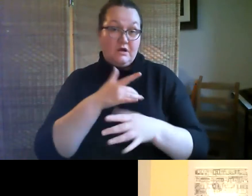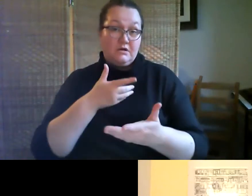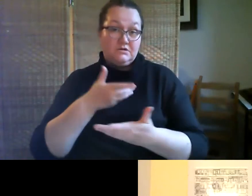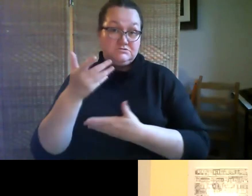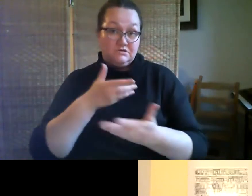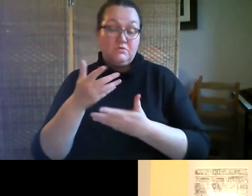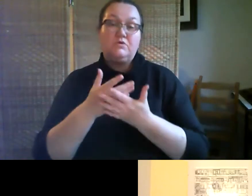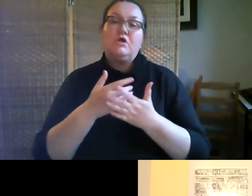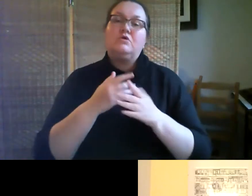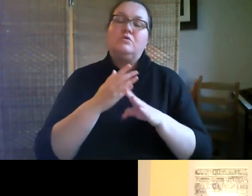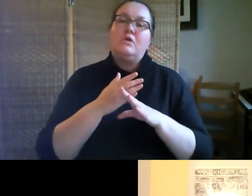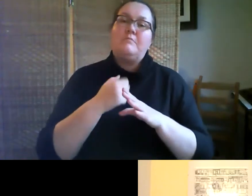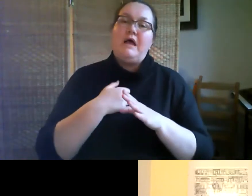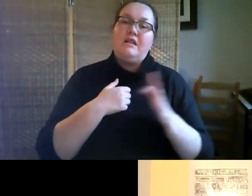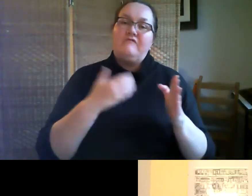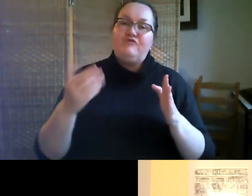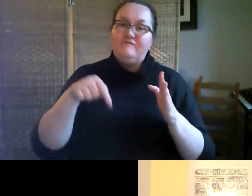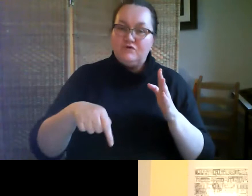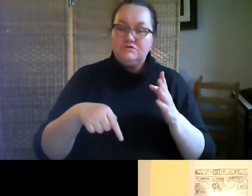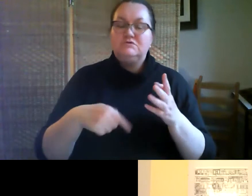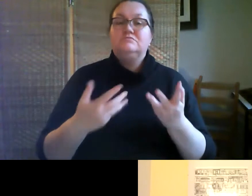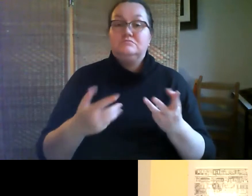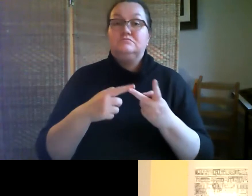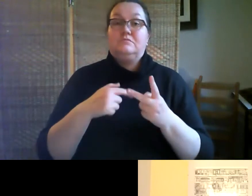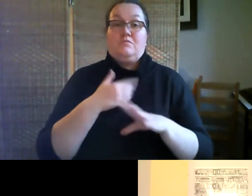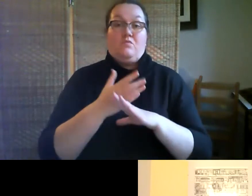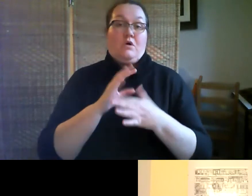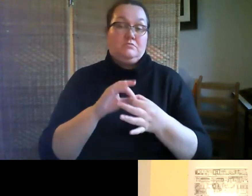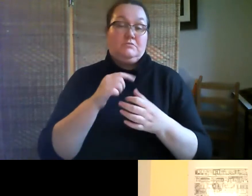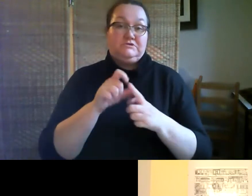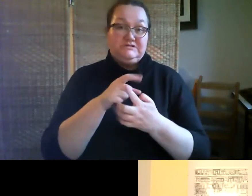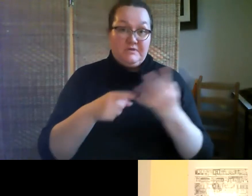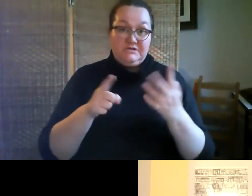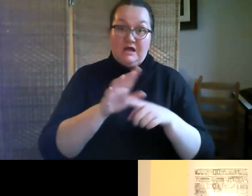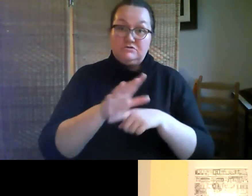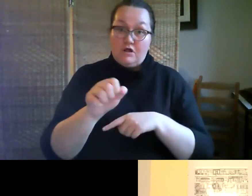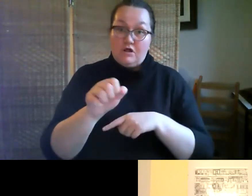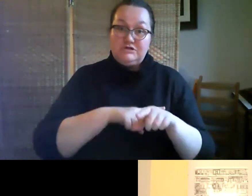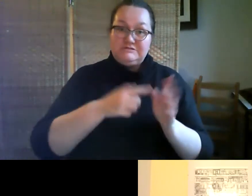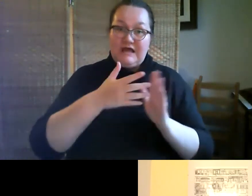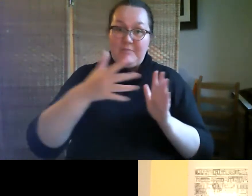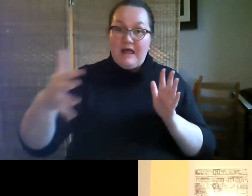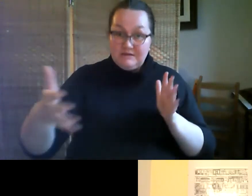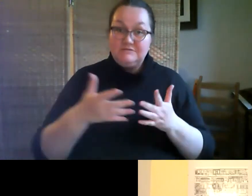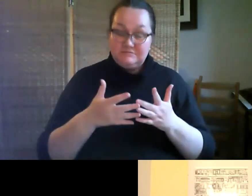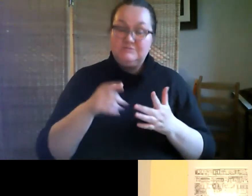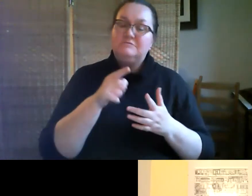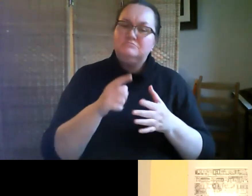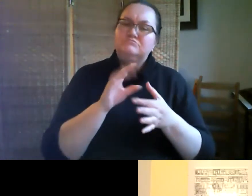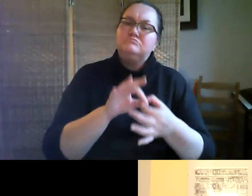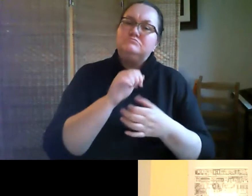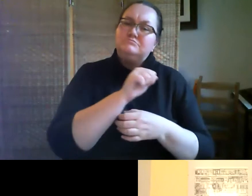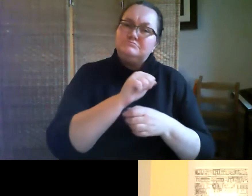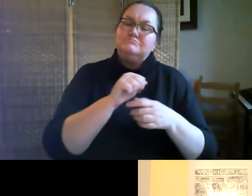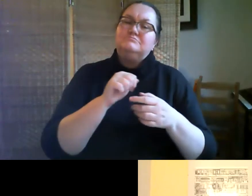I'm currently working on a disability and culture timeline as part of Birds of Paradise disability equality training. And